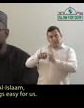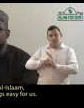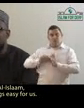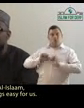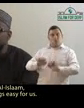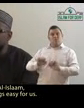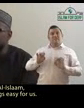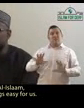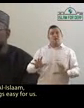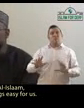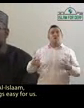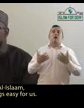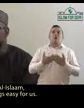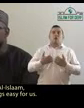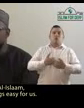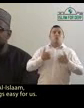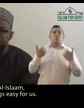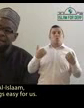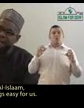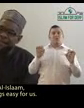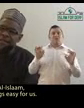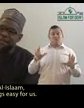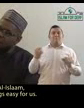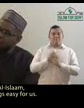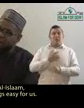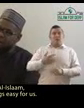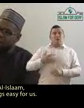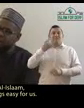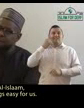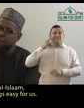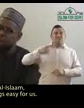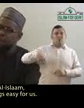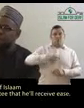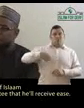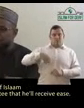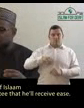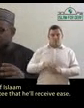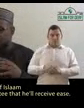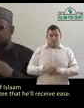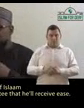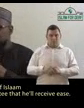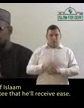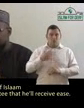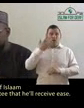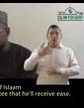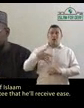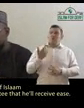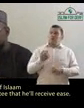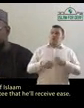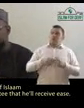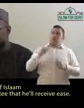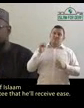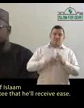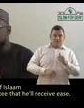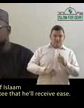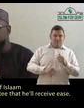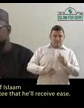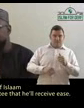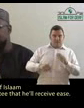Al-Islam, how this religion made things easy for us. When things become tough on someone,